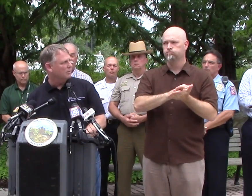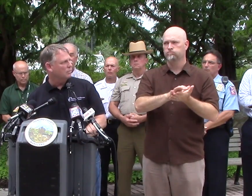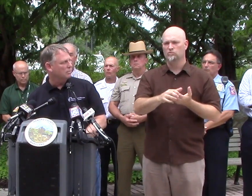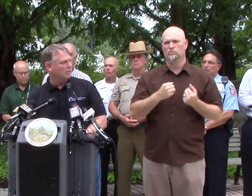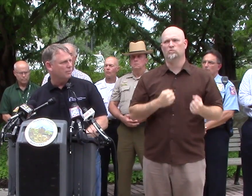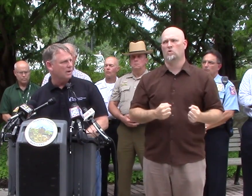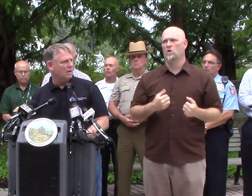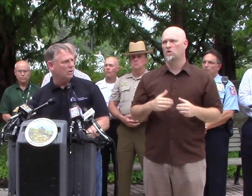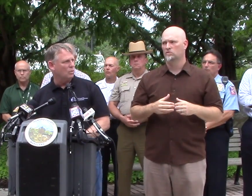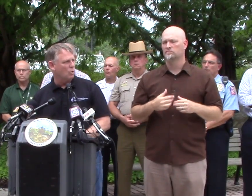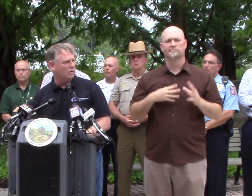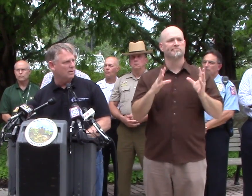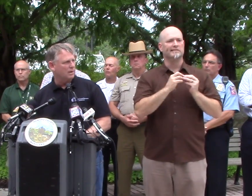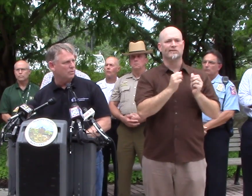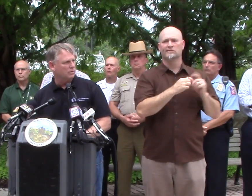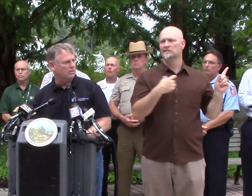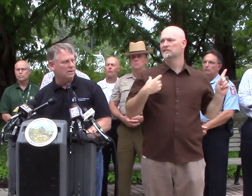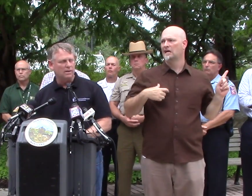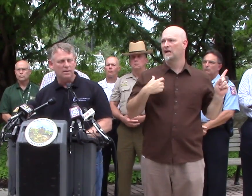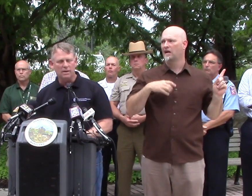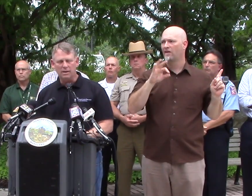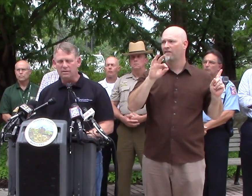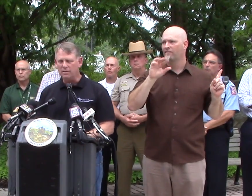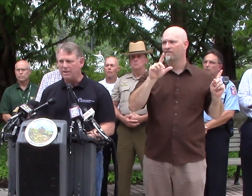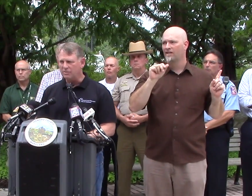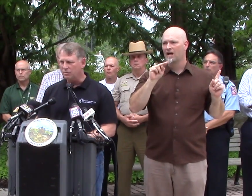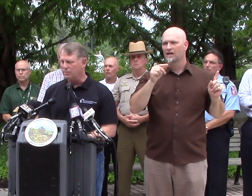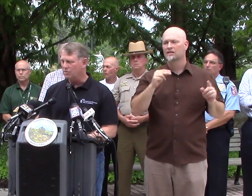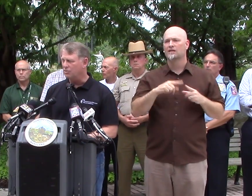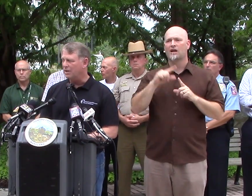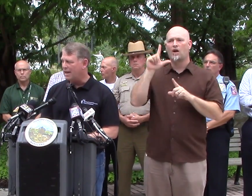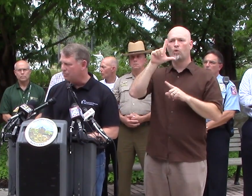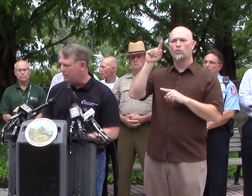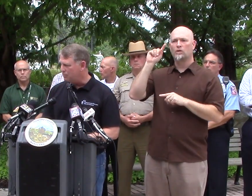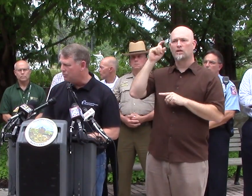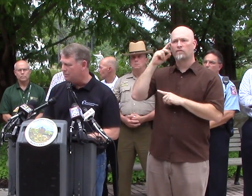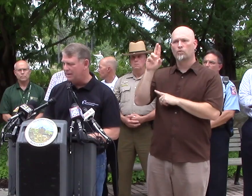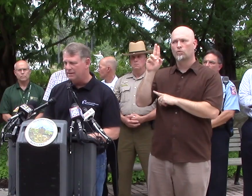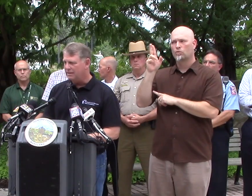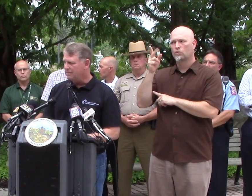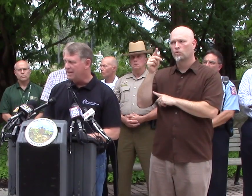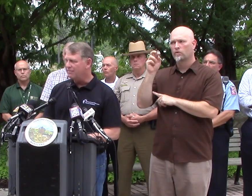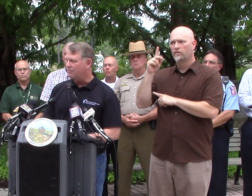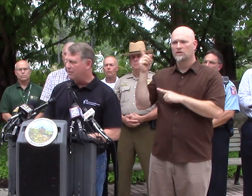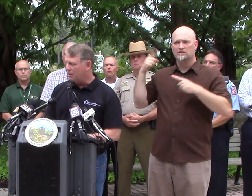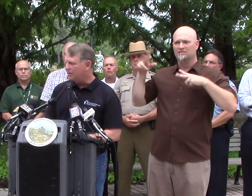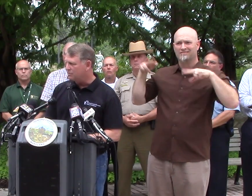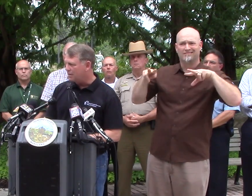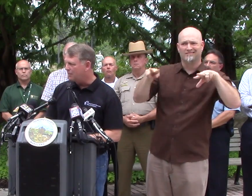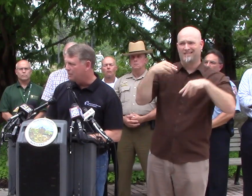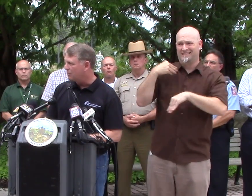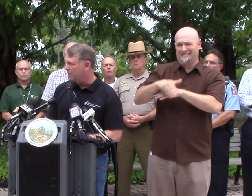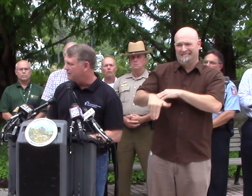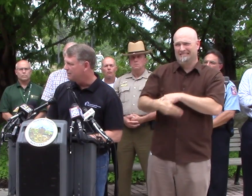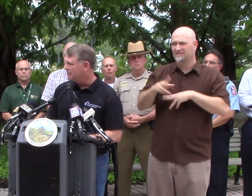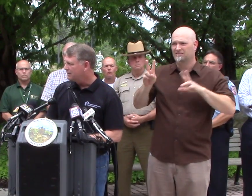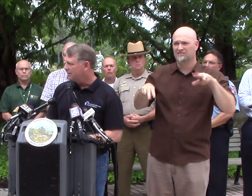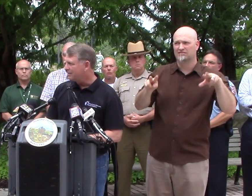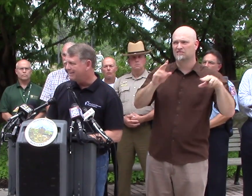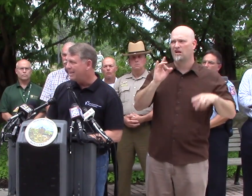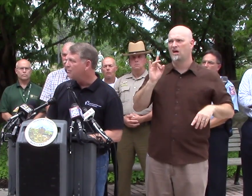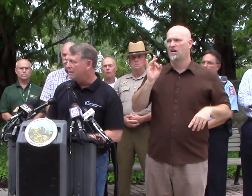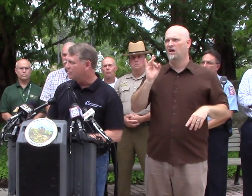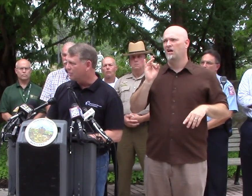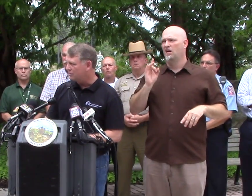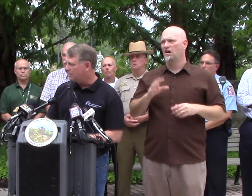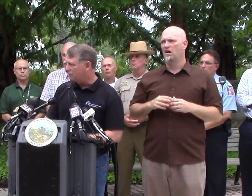Lieutenant Governor Rutherford and I went and we walked the neighborhoods and Main Street, and we talked to a lot of people who said they had very little time to get ready.